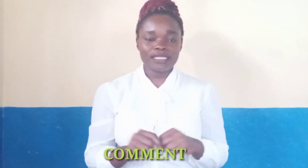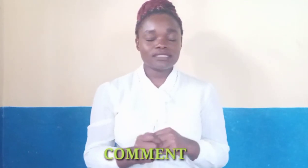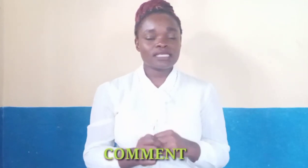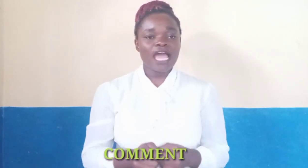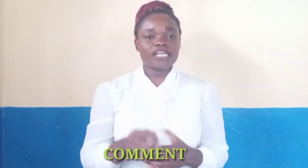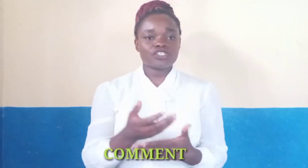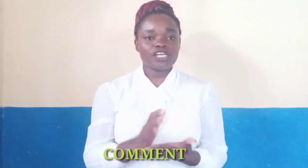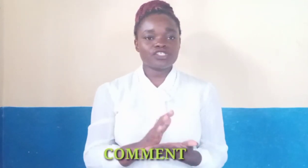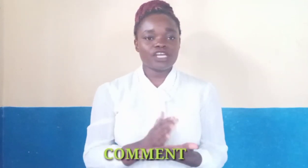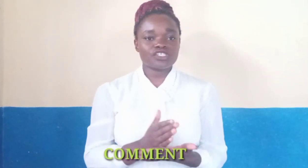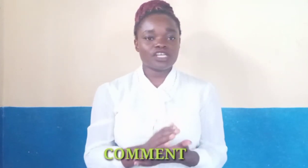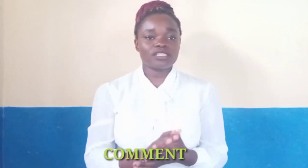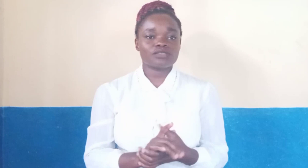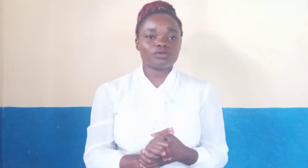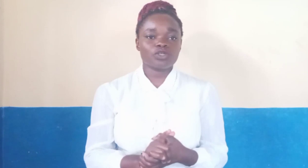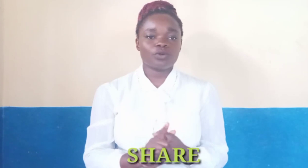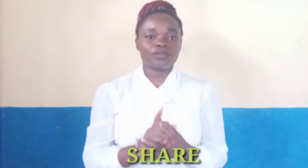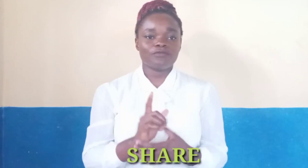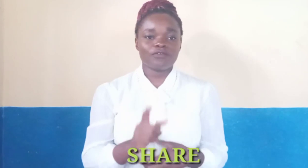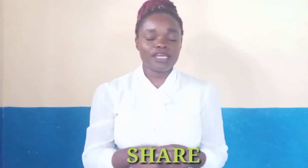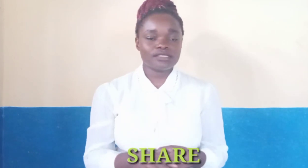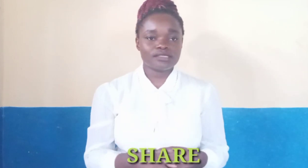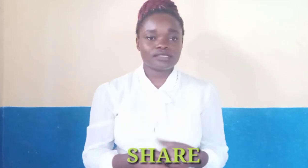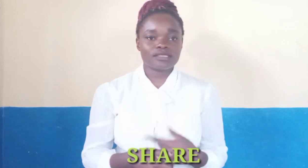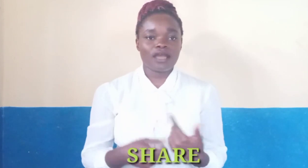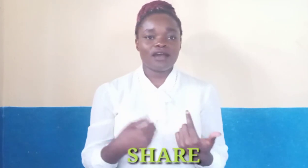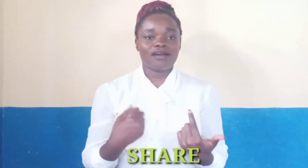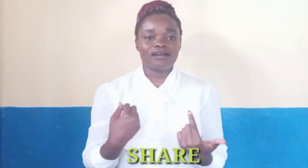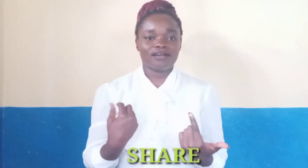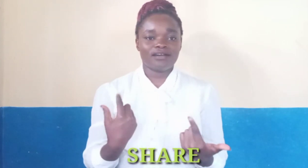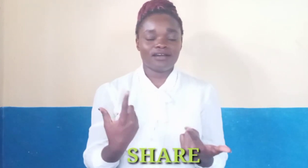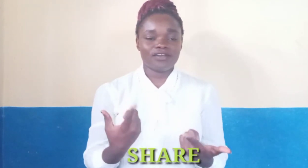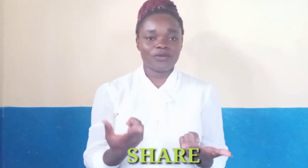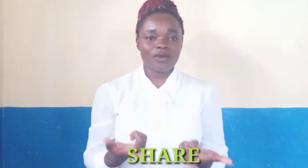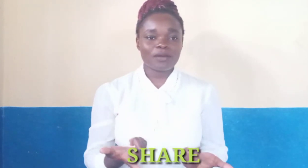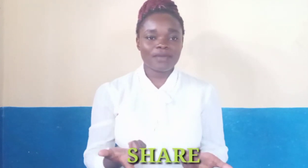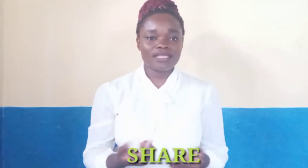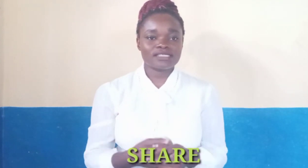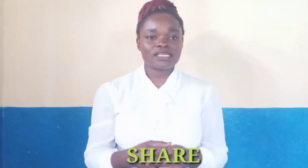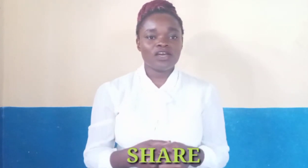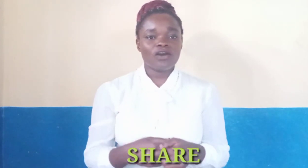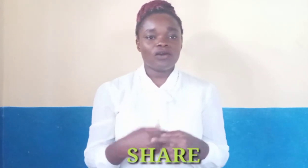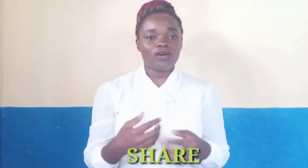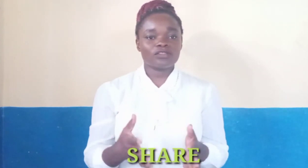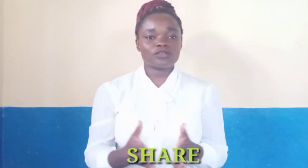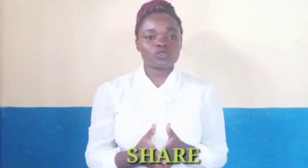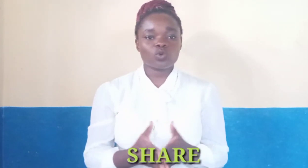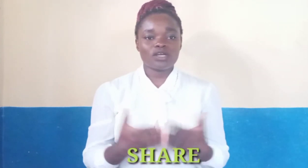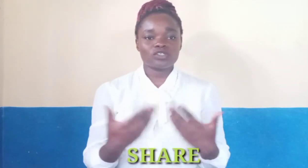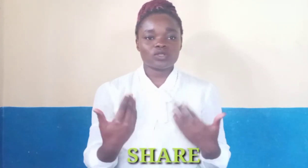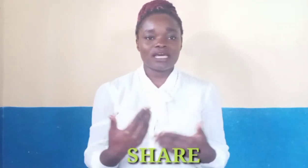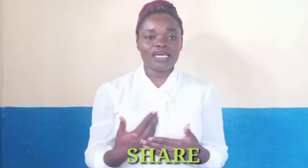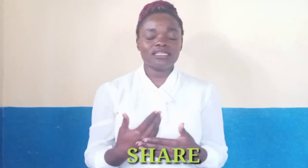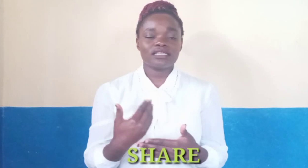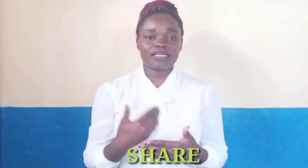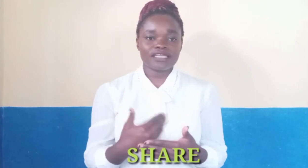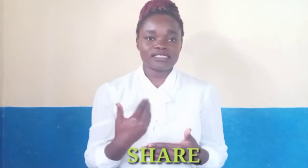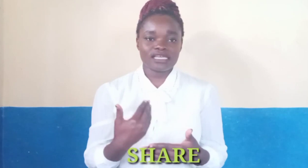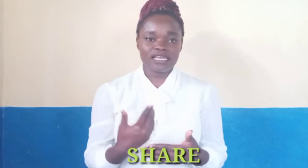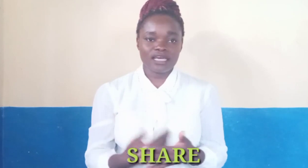comment. Share this video with your friends, your workmates. All those who want to learn Kenya Sign